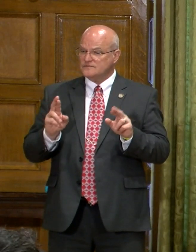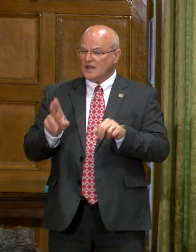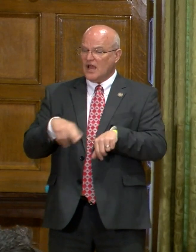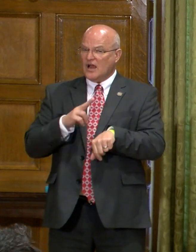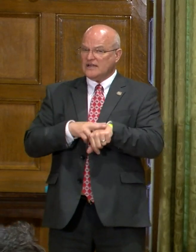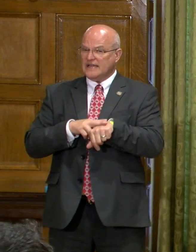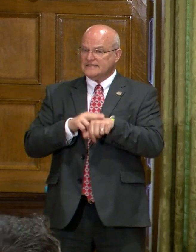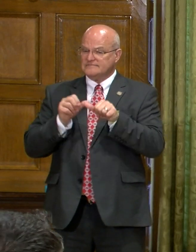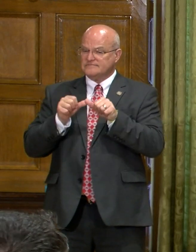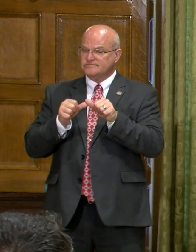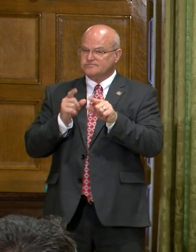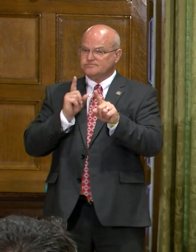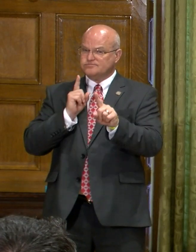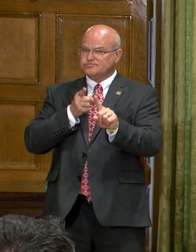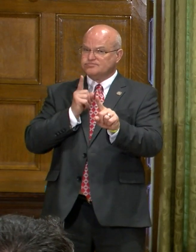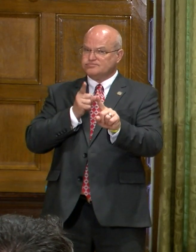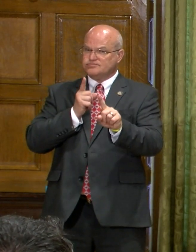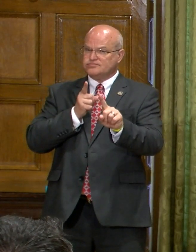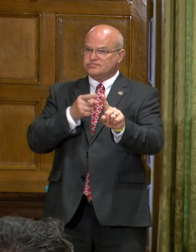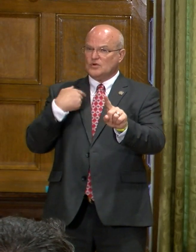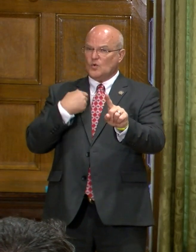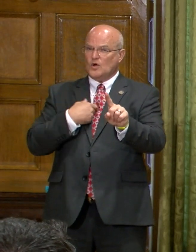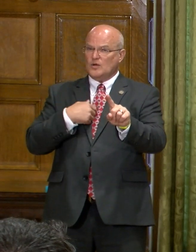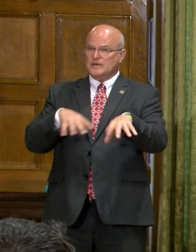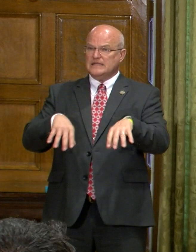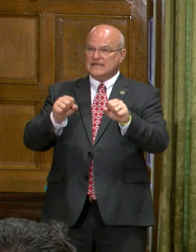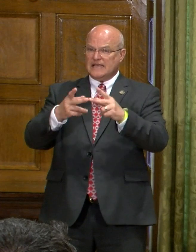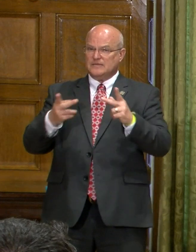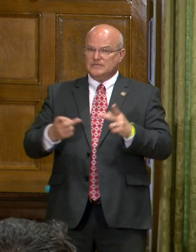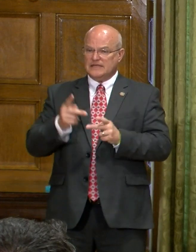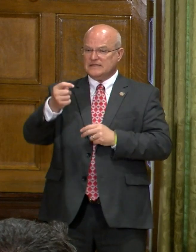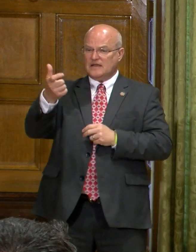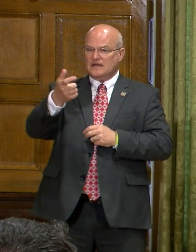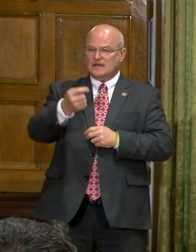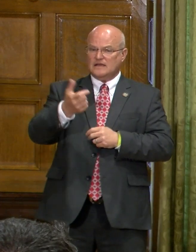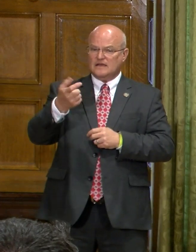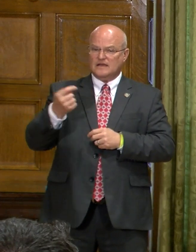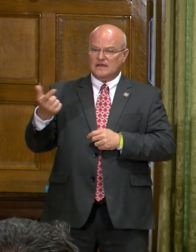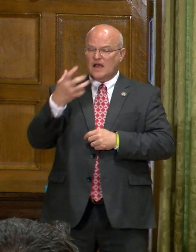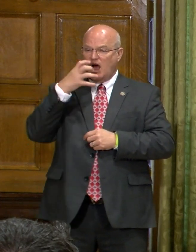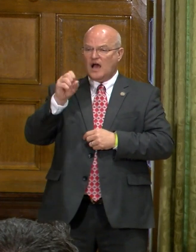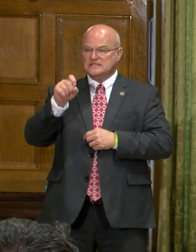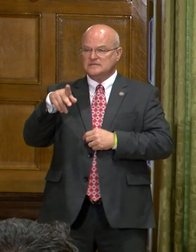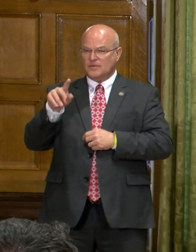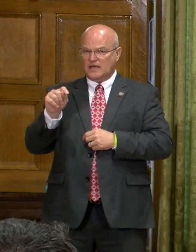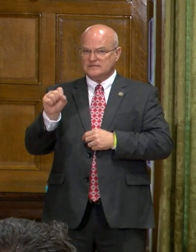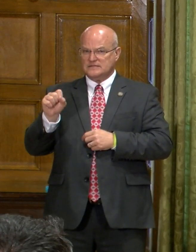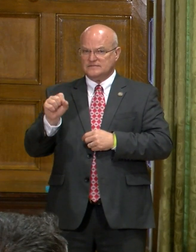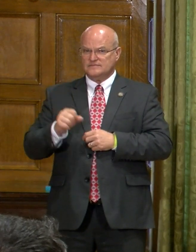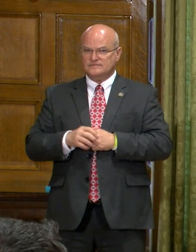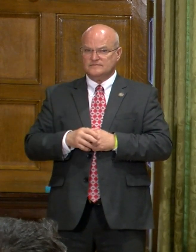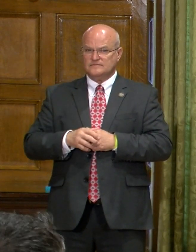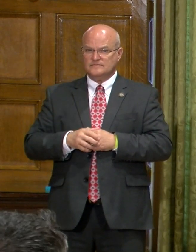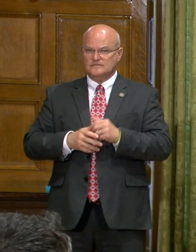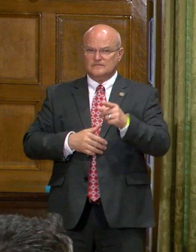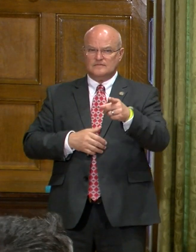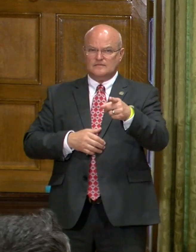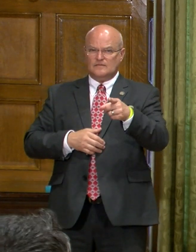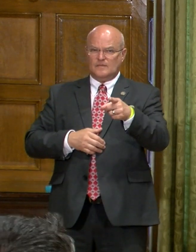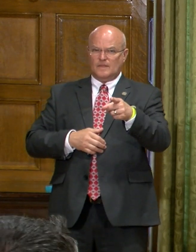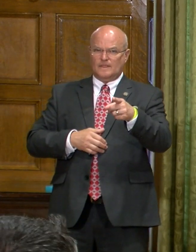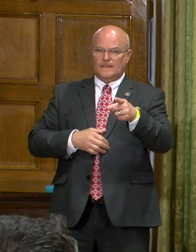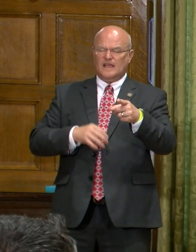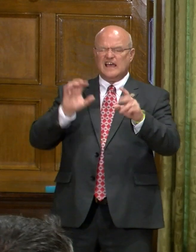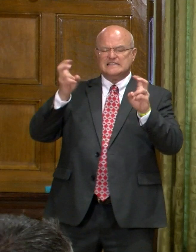nation stays in the right trajectory, we'll be taking places off of hotspots versus adding them. So in terms of Things